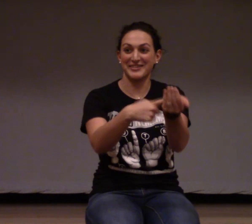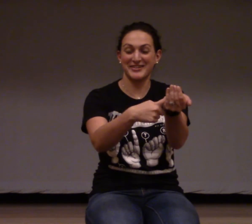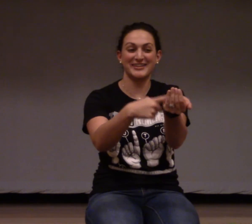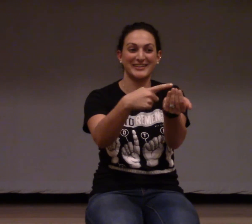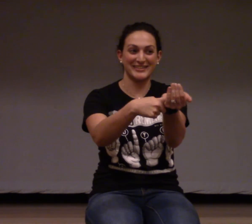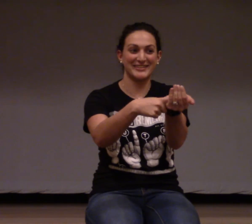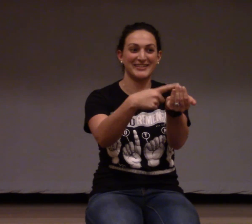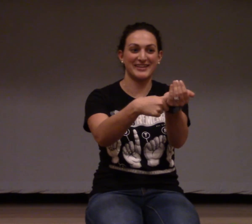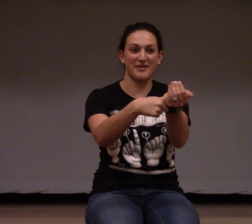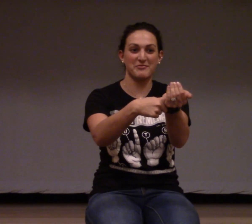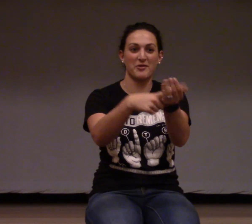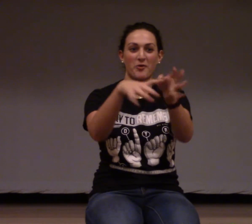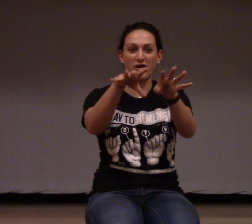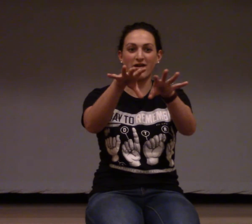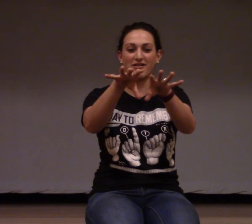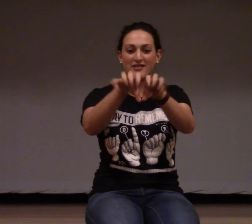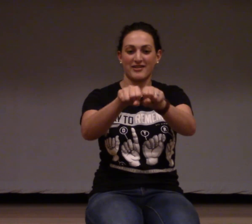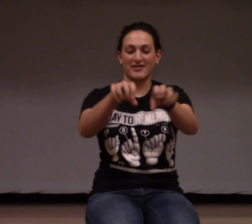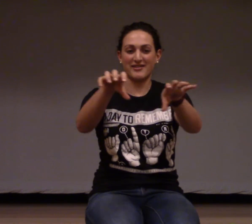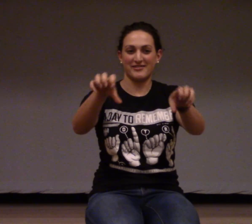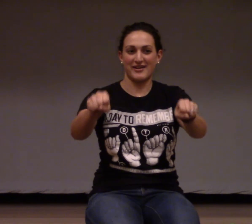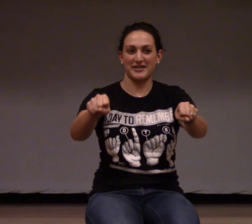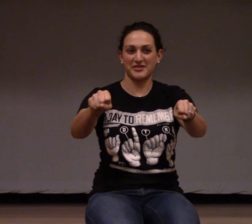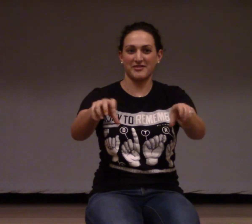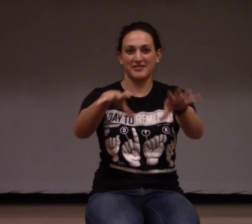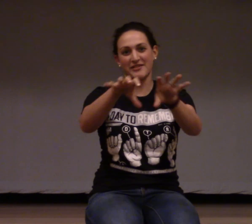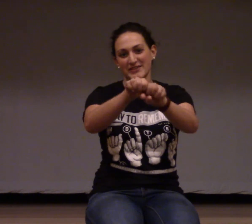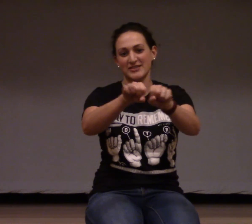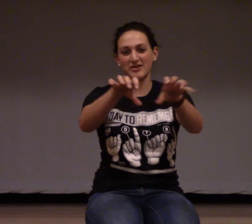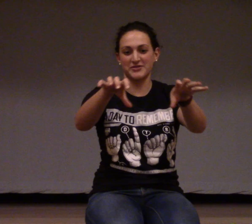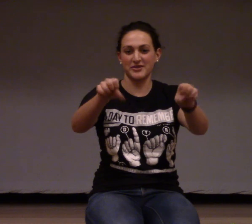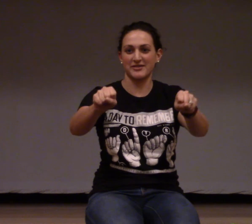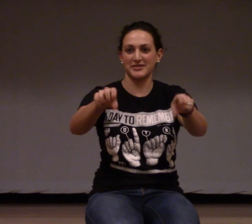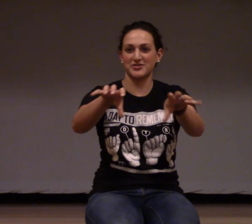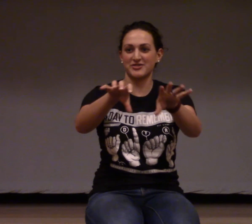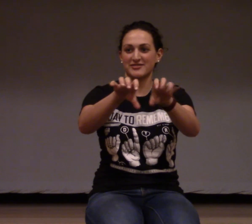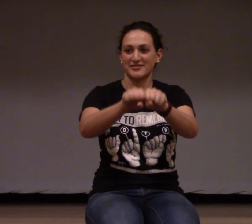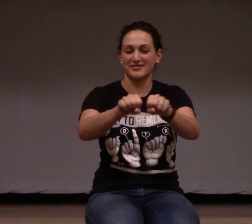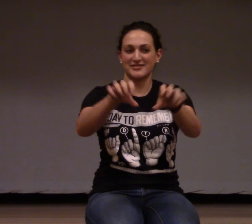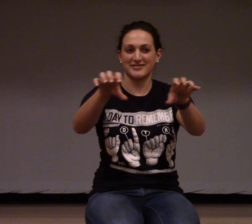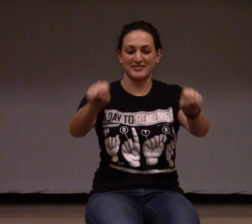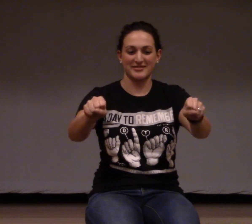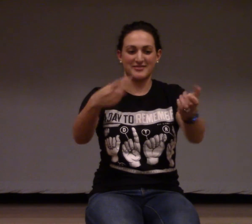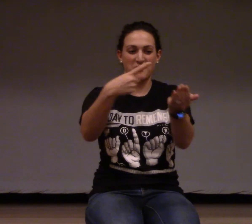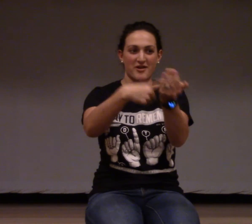Good. Yep, or hot dog. And this is also sausage. Or hot